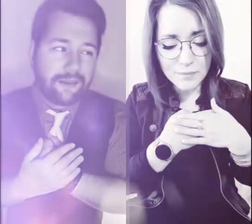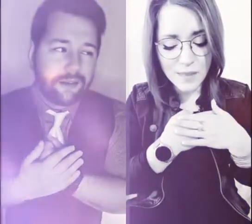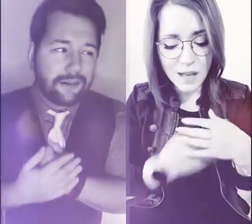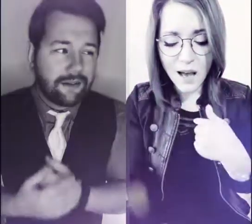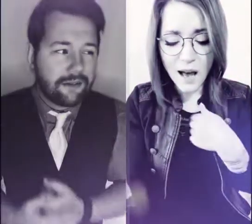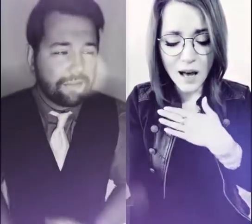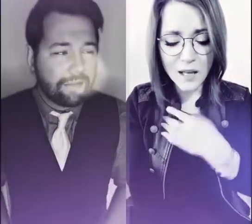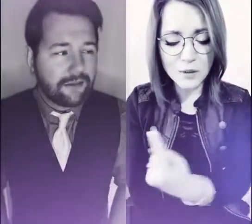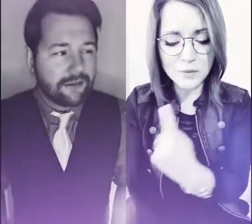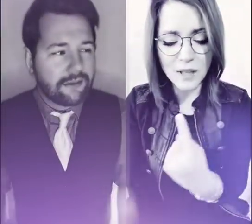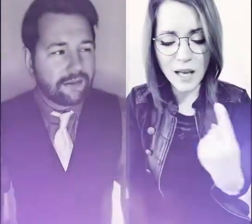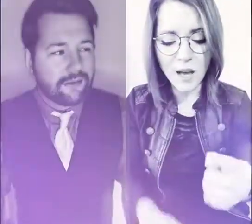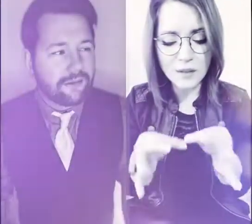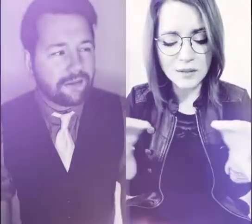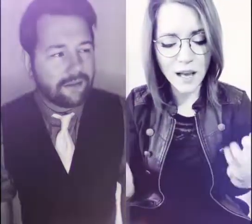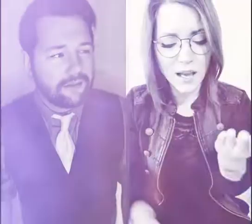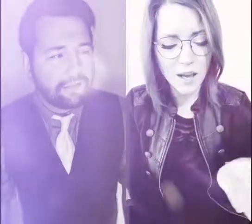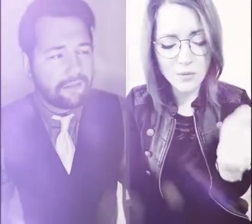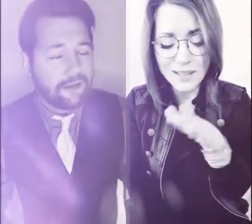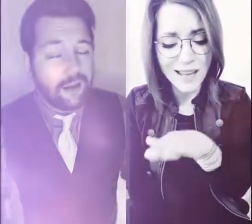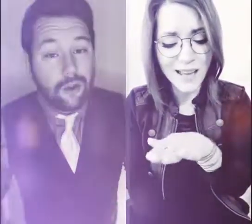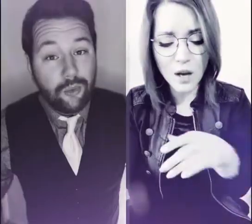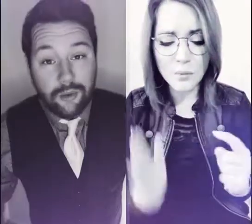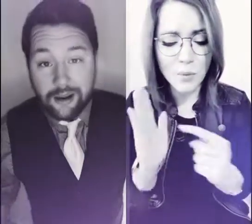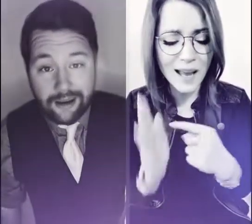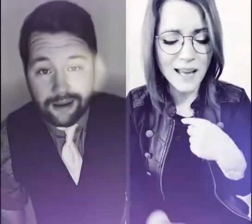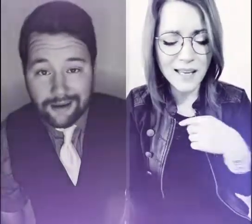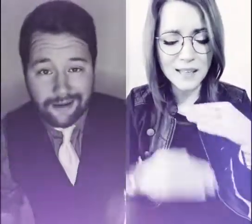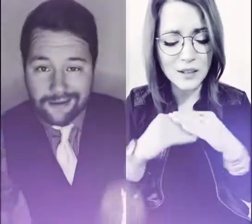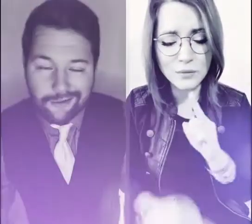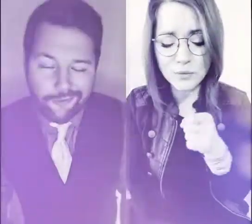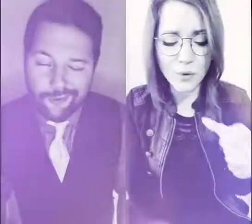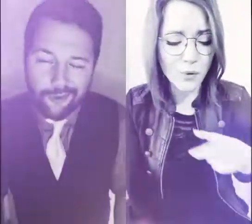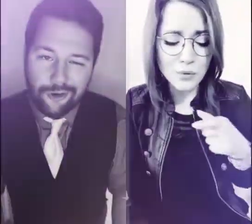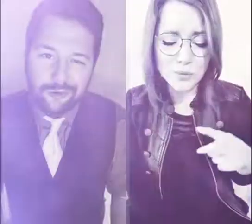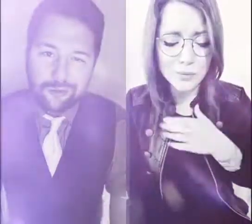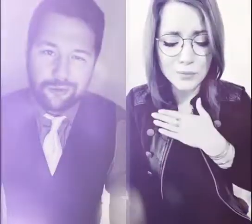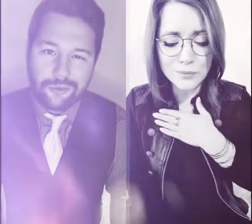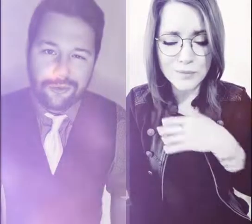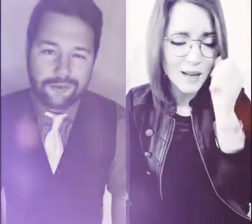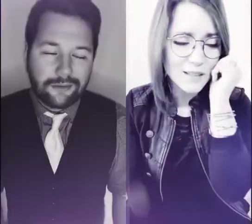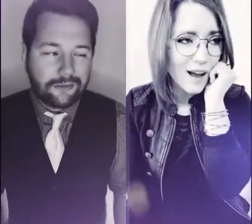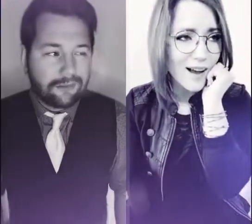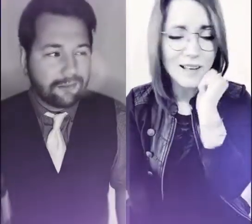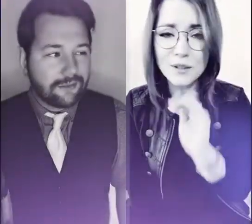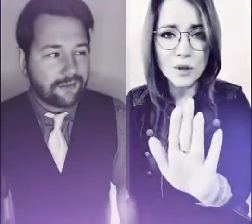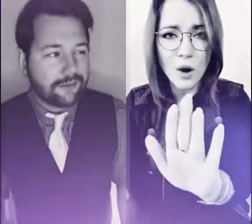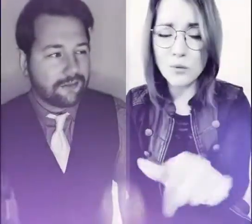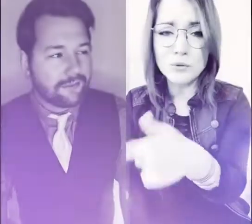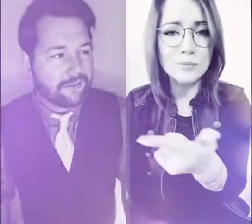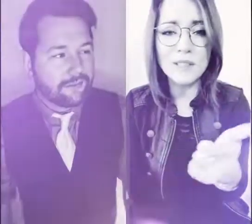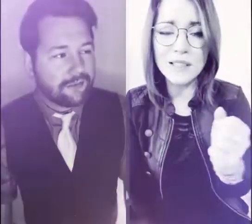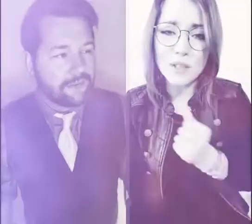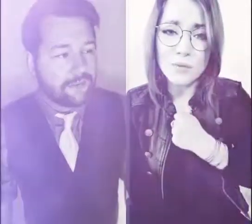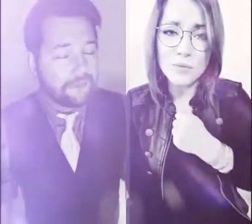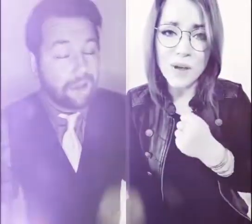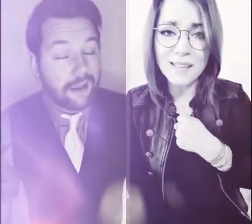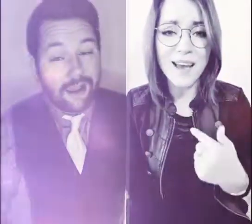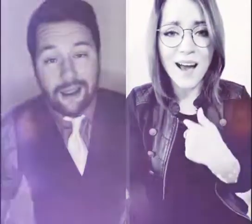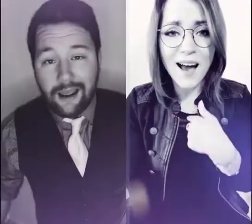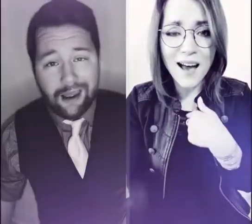I have died every day waiting for you Darling, don't be